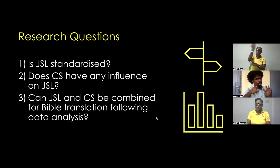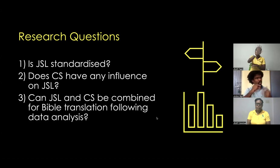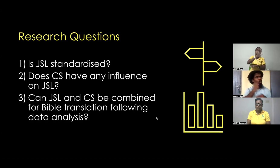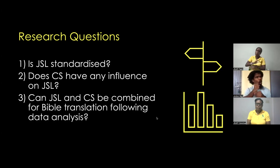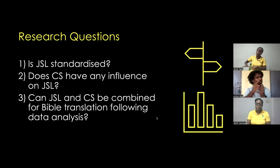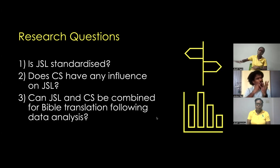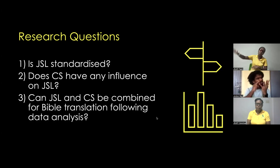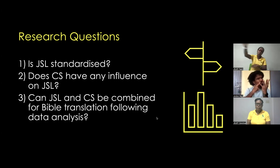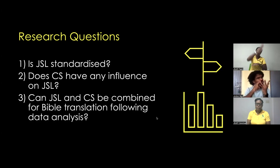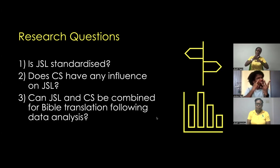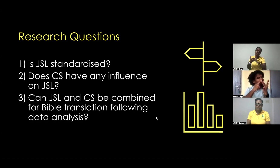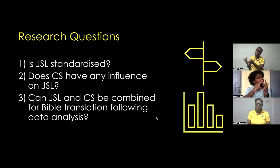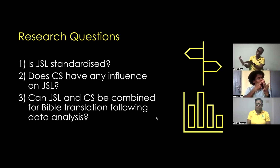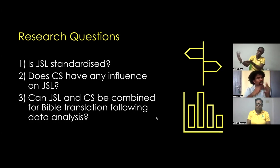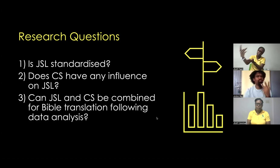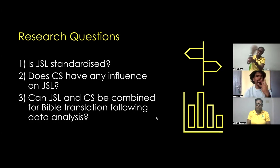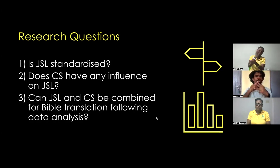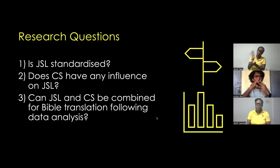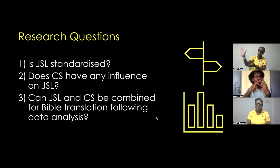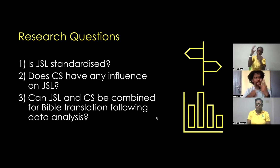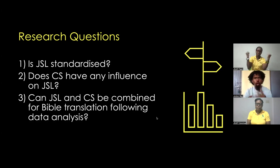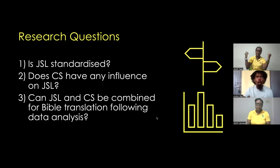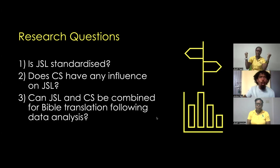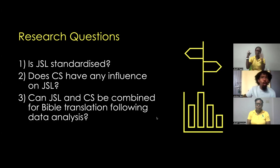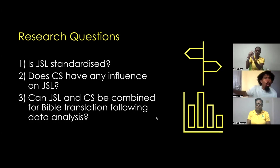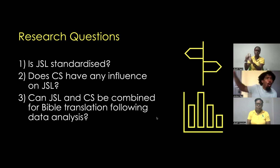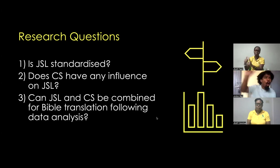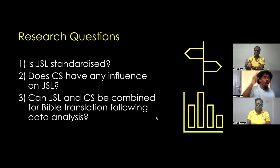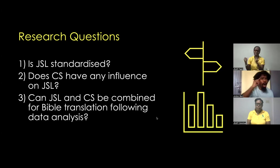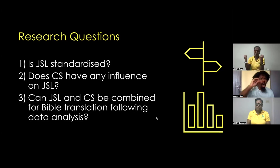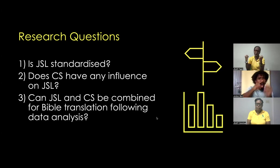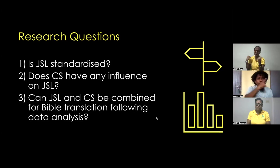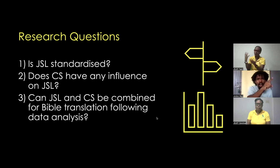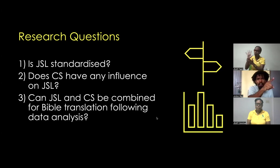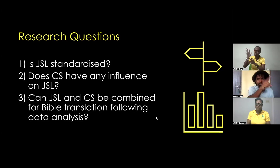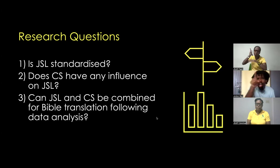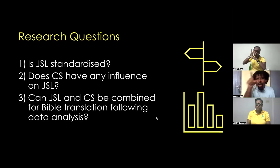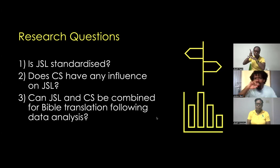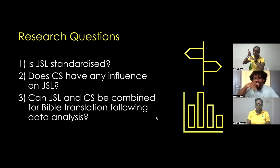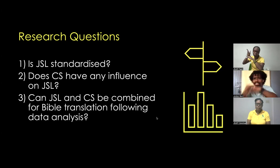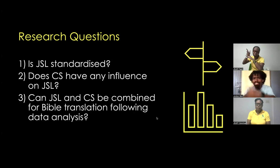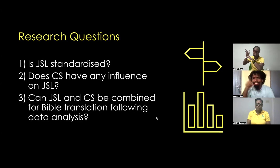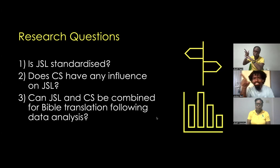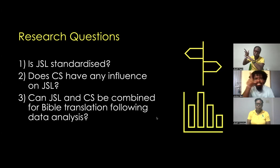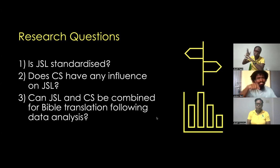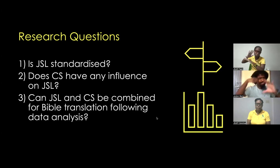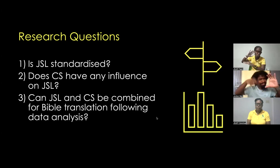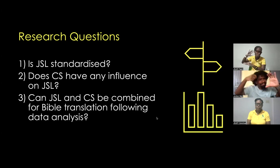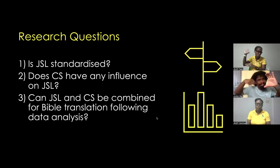So these are the three things we looked at. We traveled and we collected a lot of data. We collected a lot of vocabulary